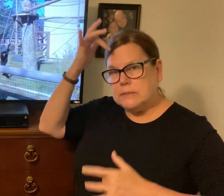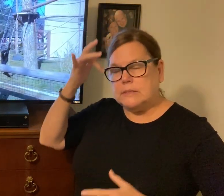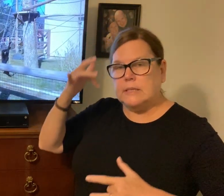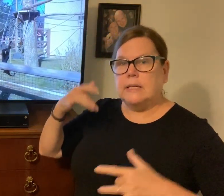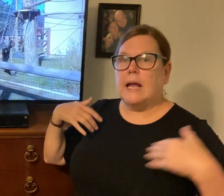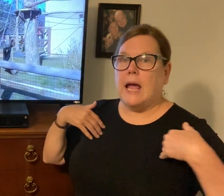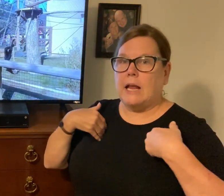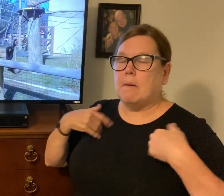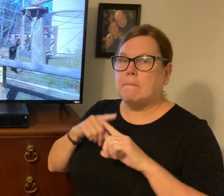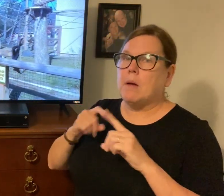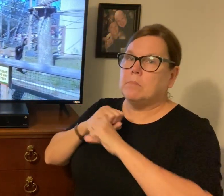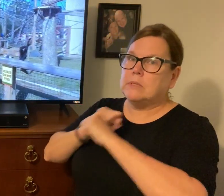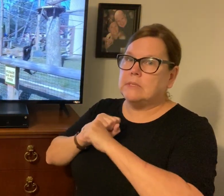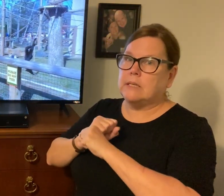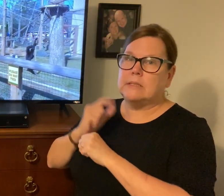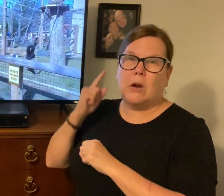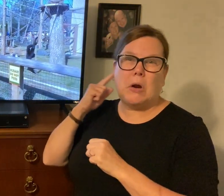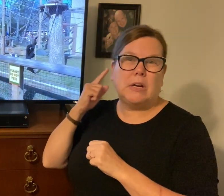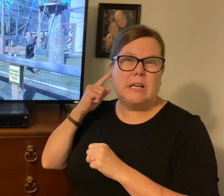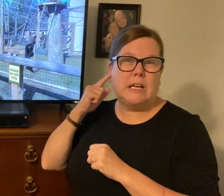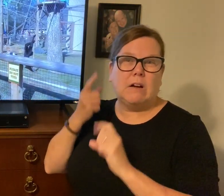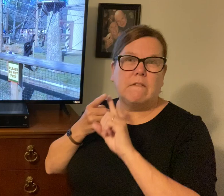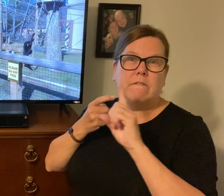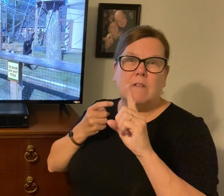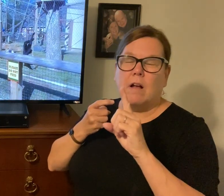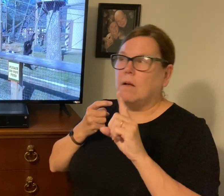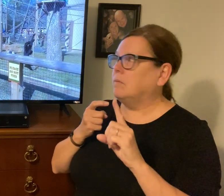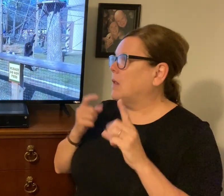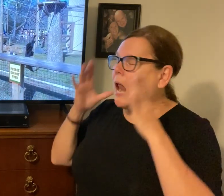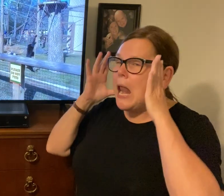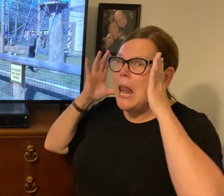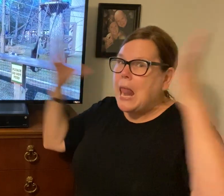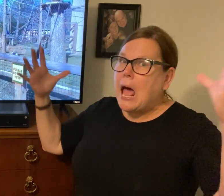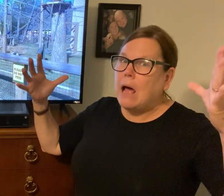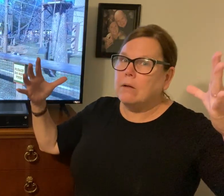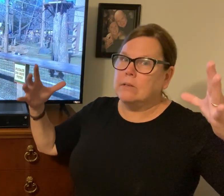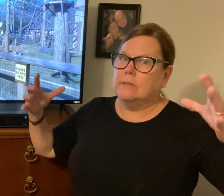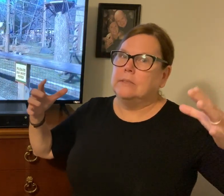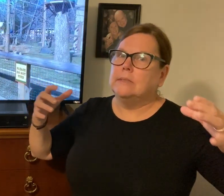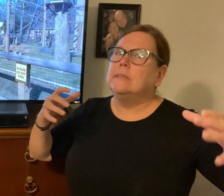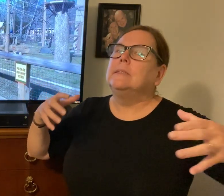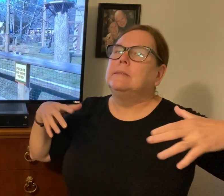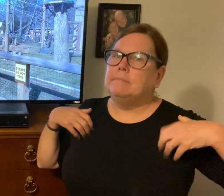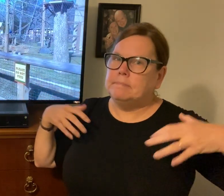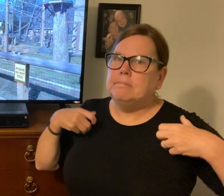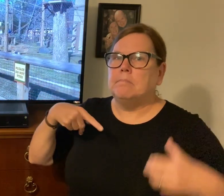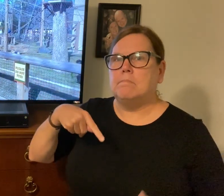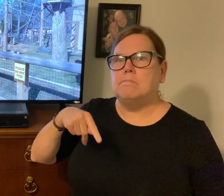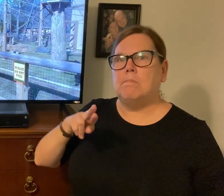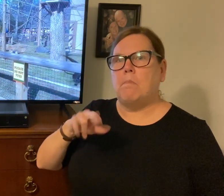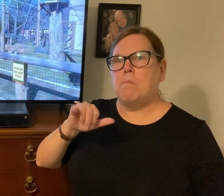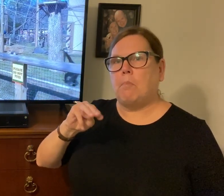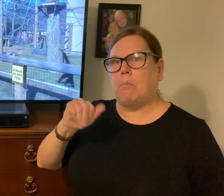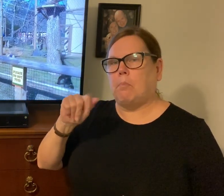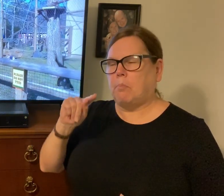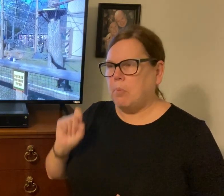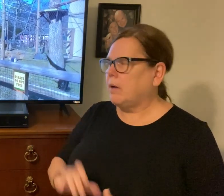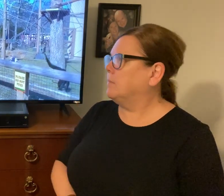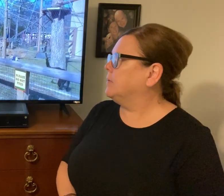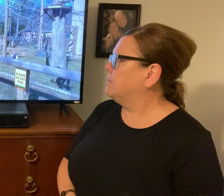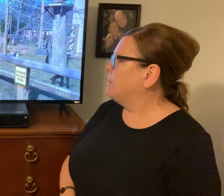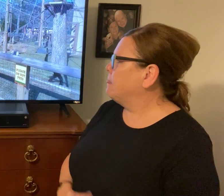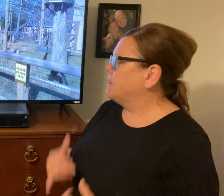animals, but we also have to protect our ears from our very loud primates. I mentioned howler monkeys already. I bet you can guess